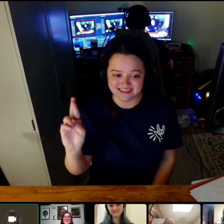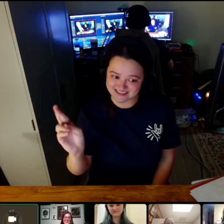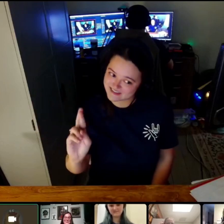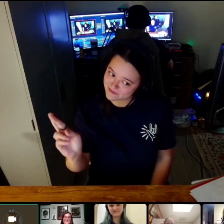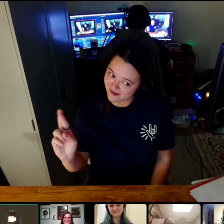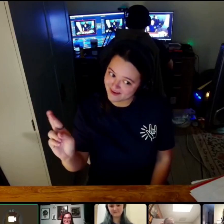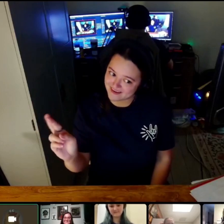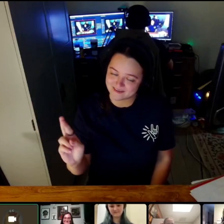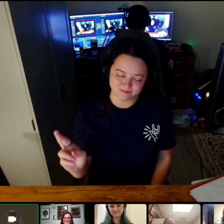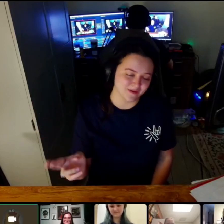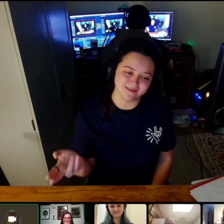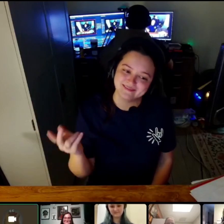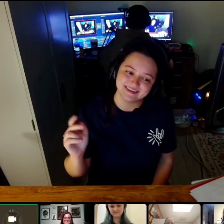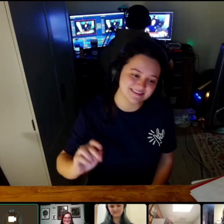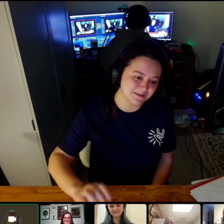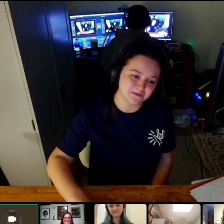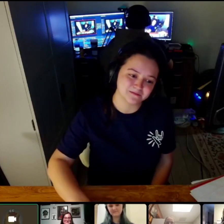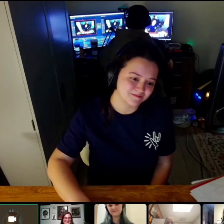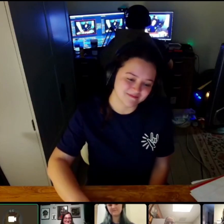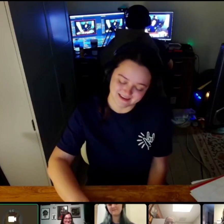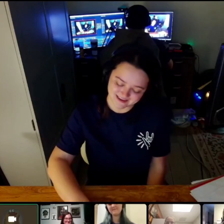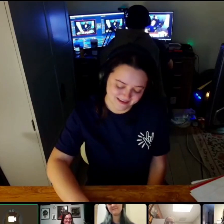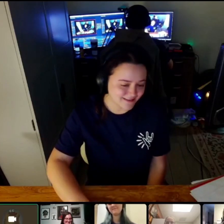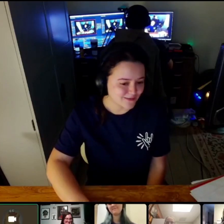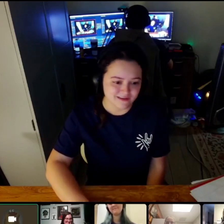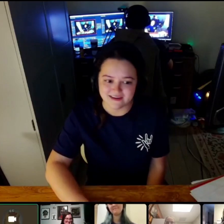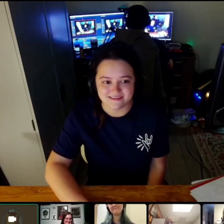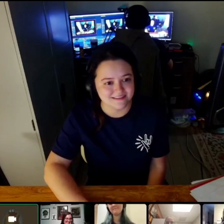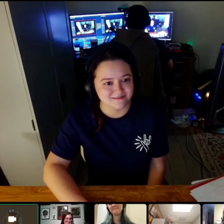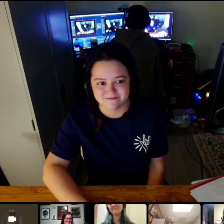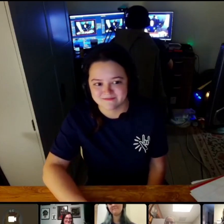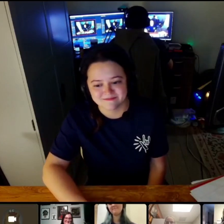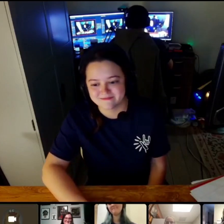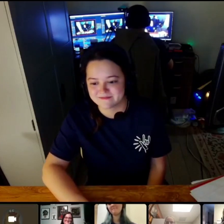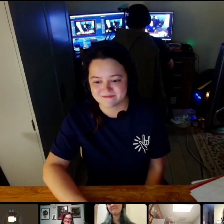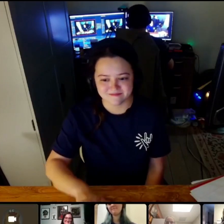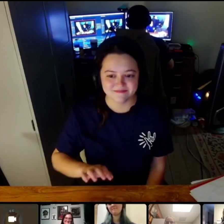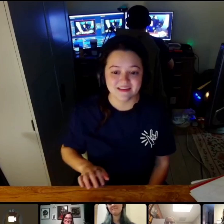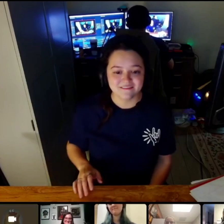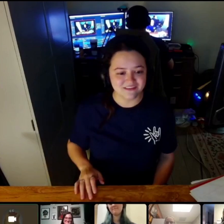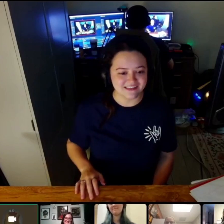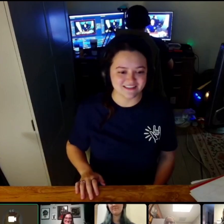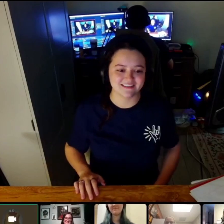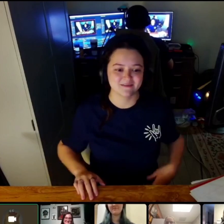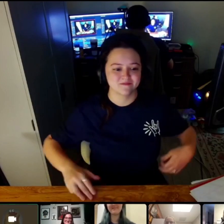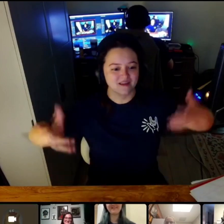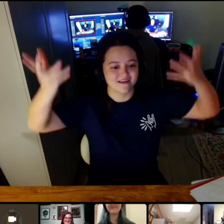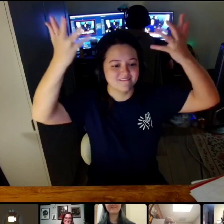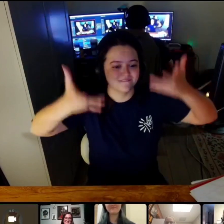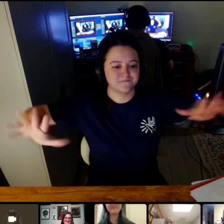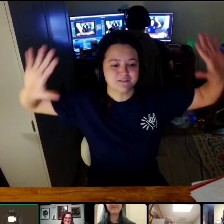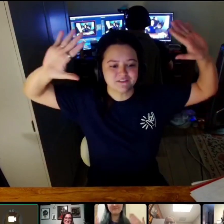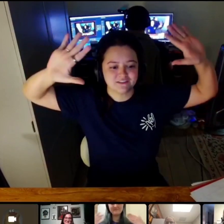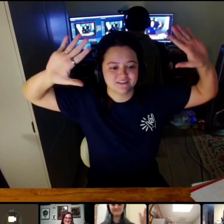is ready, but they still, I can't get it through their heads. Finished.